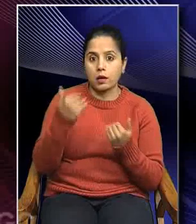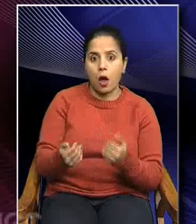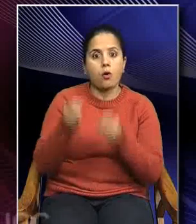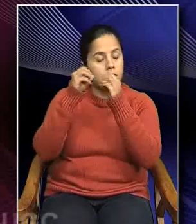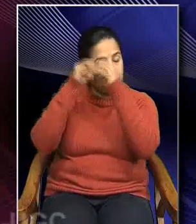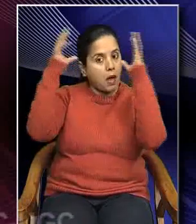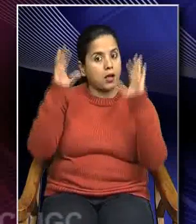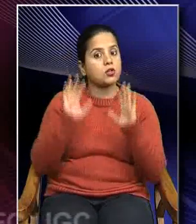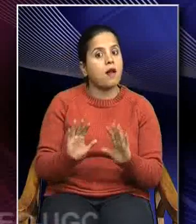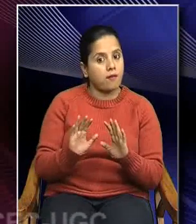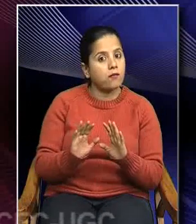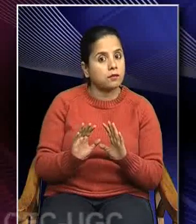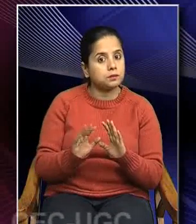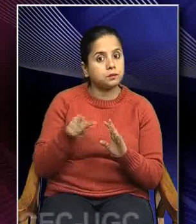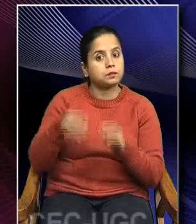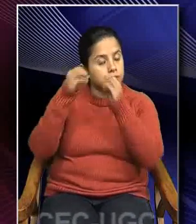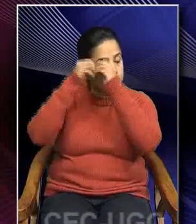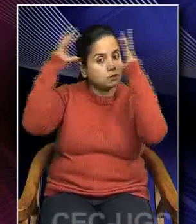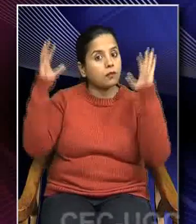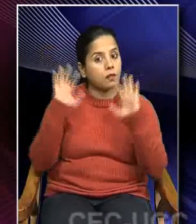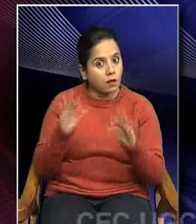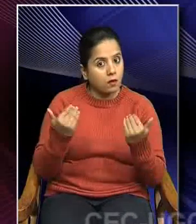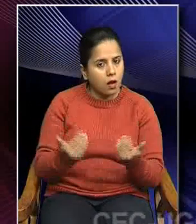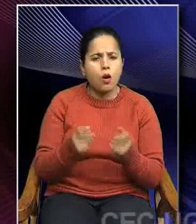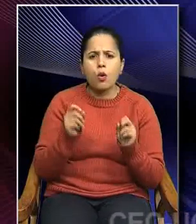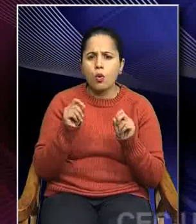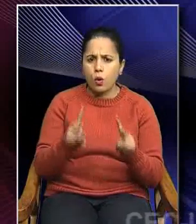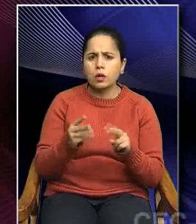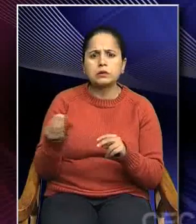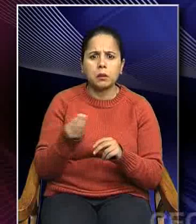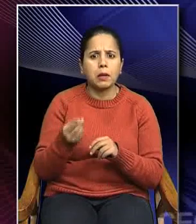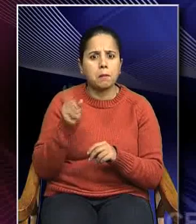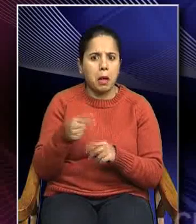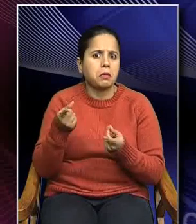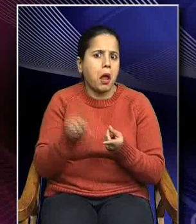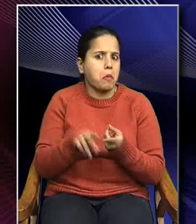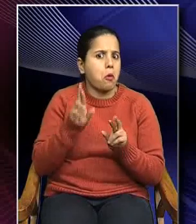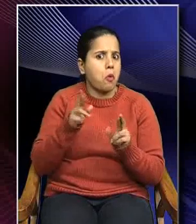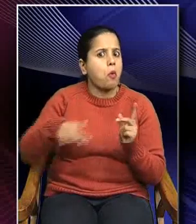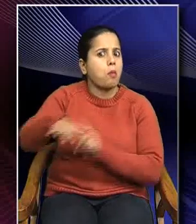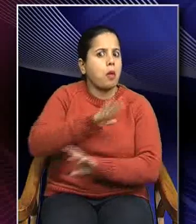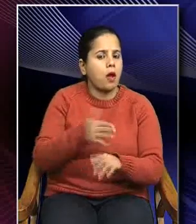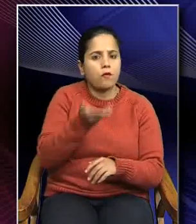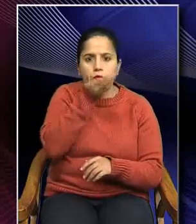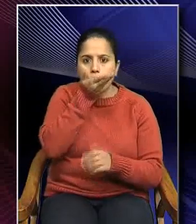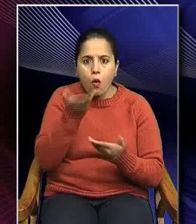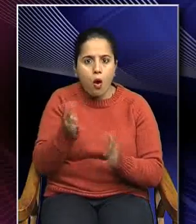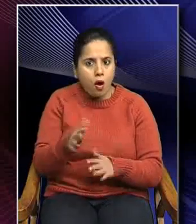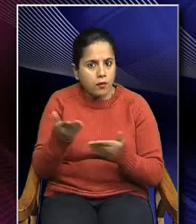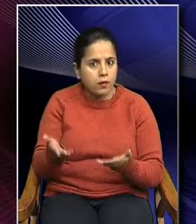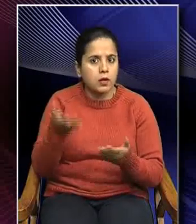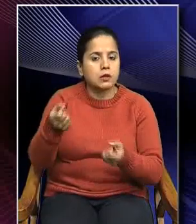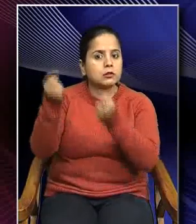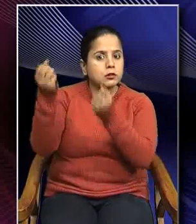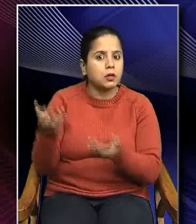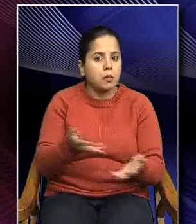imagined, right? Is imagined that, okay, something must be happening to the water that has been supplied to